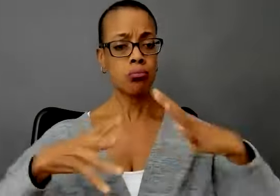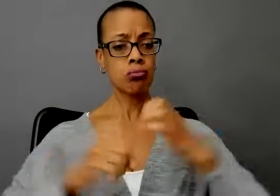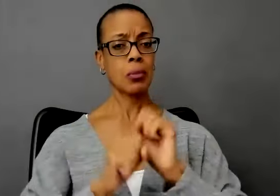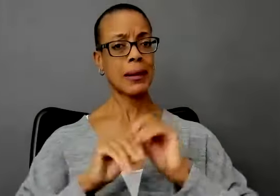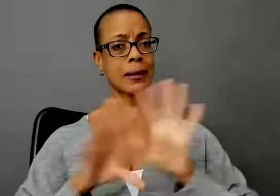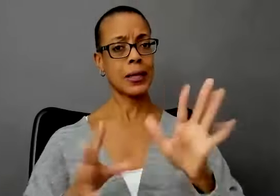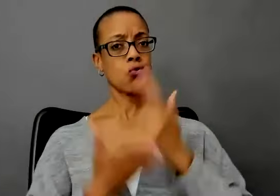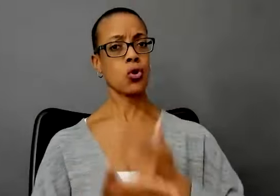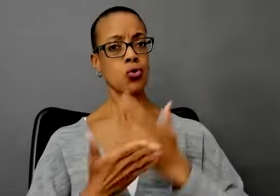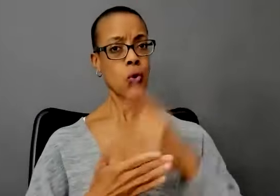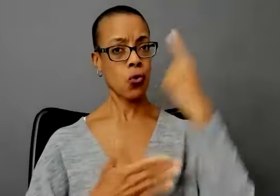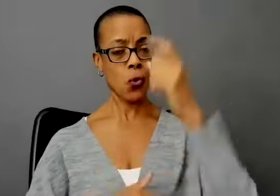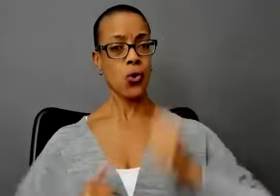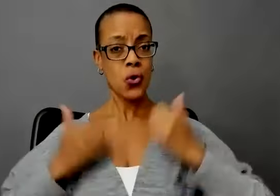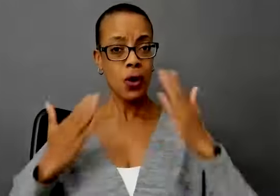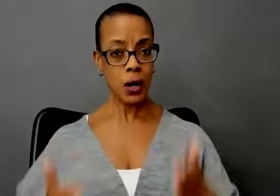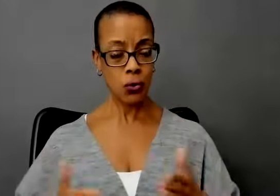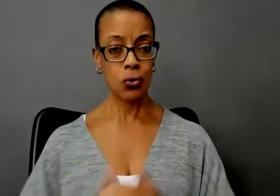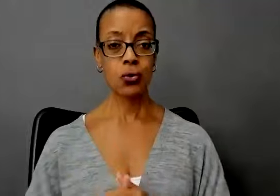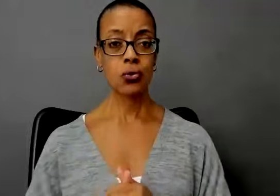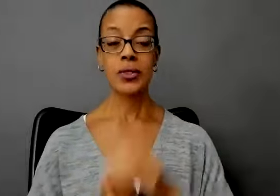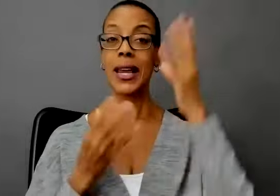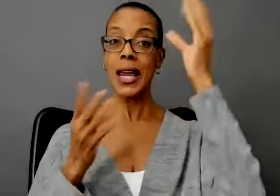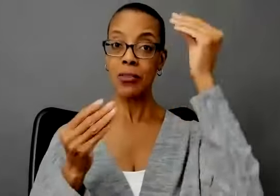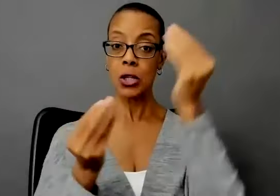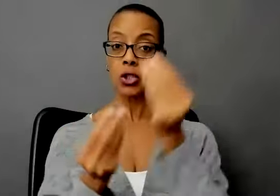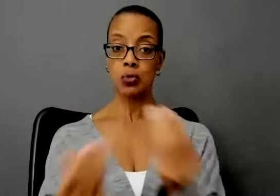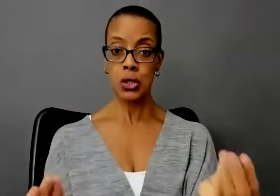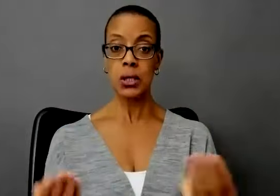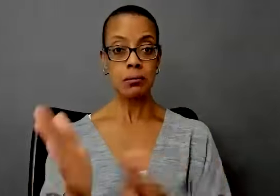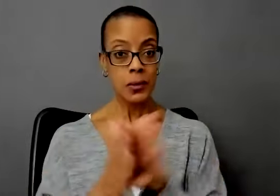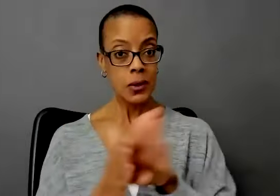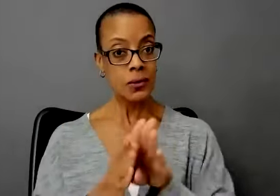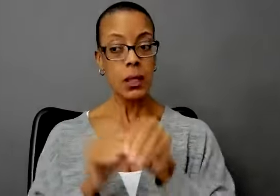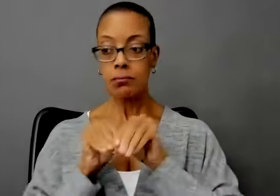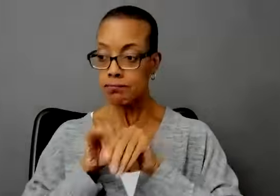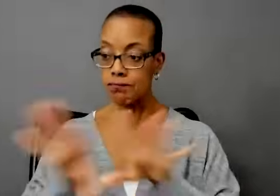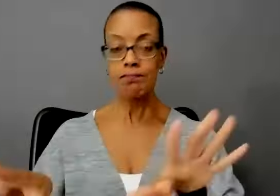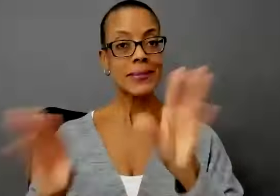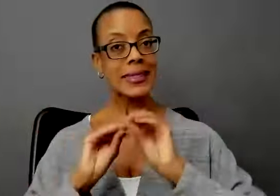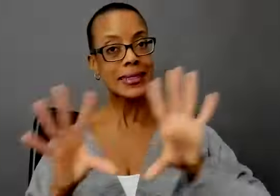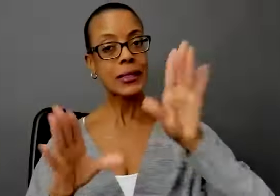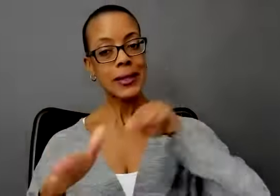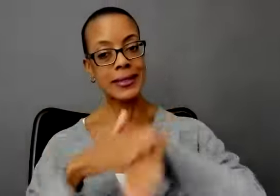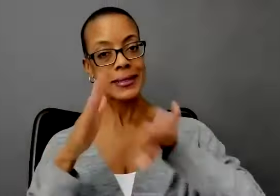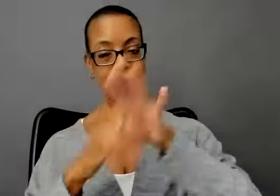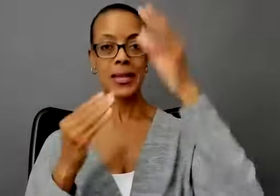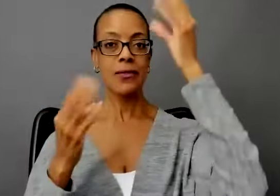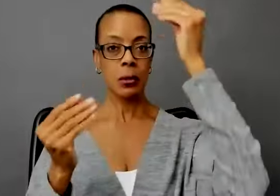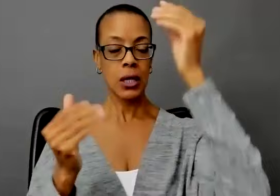survivors. Information materials need to be developed to distribute clear, accessible information about